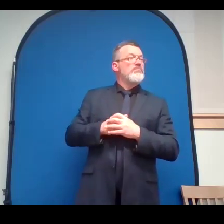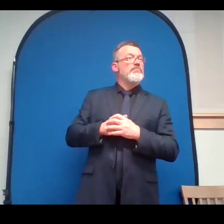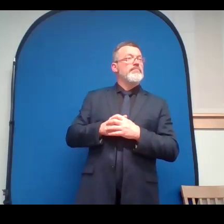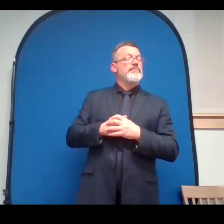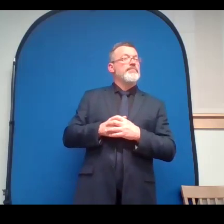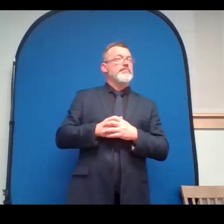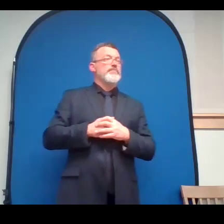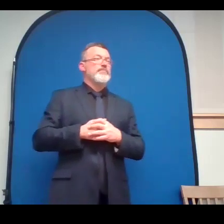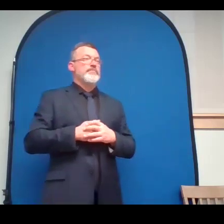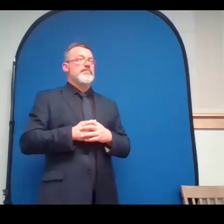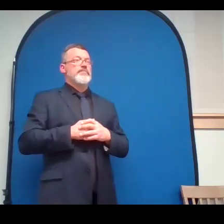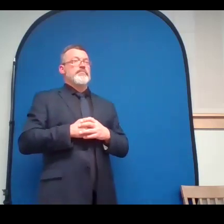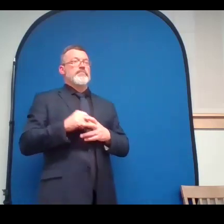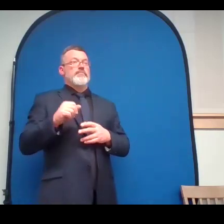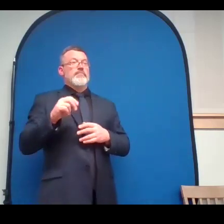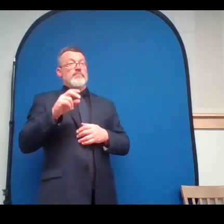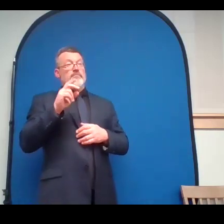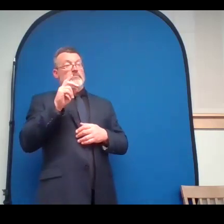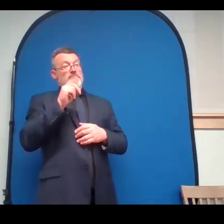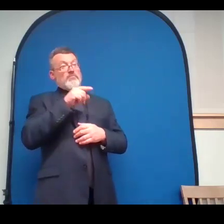Or did you consider having